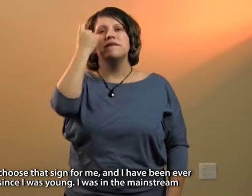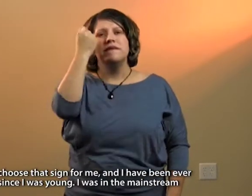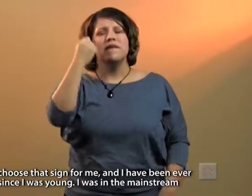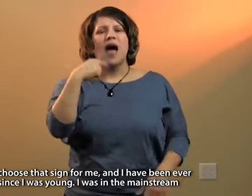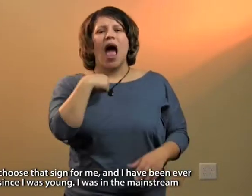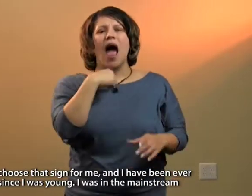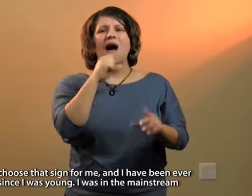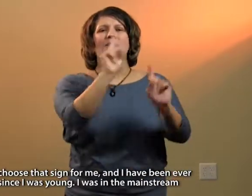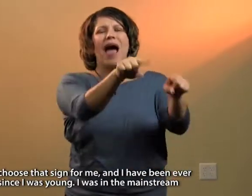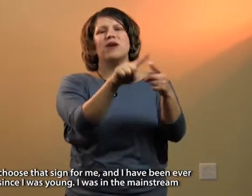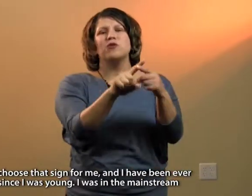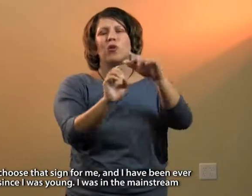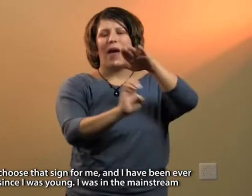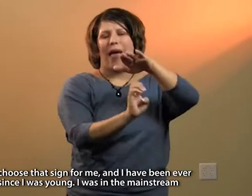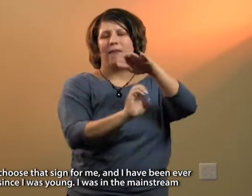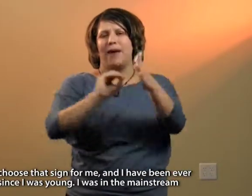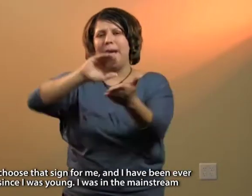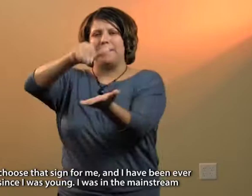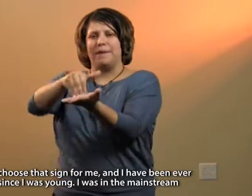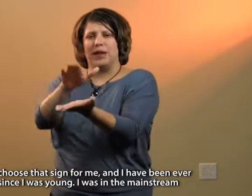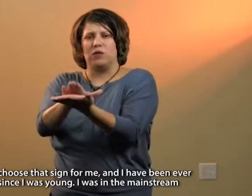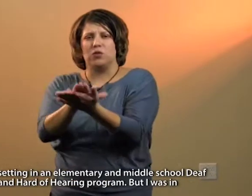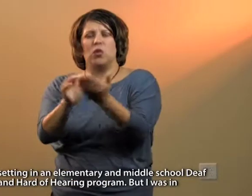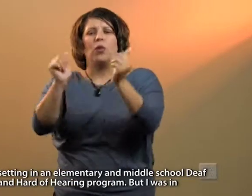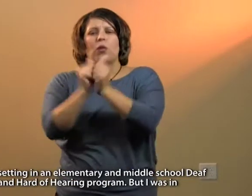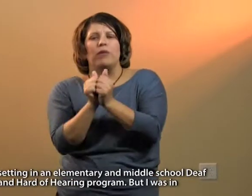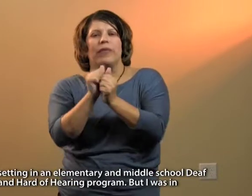I was in the mainstream setting